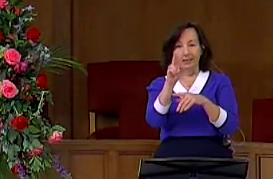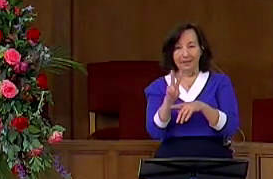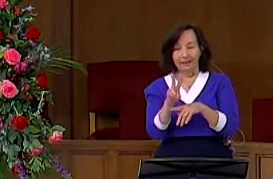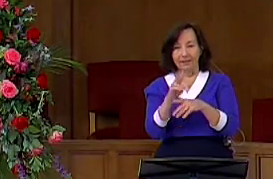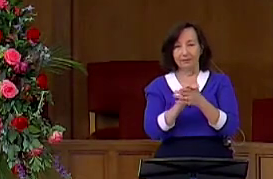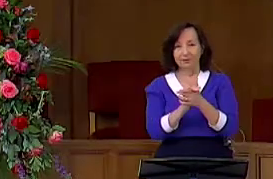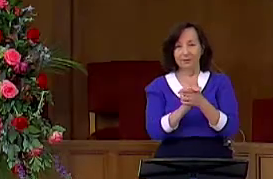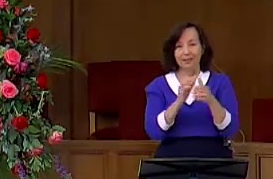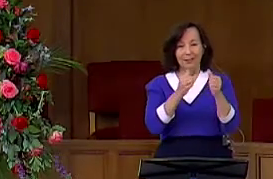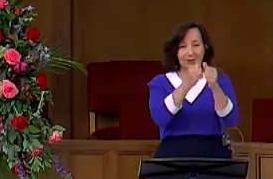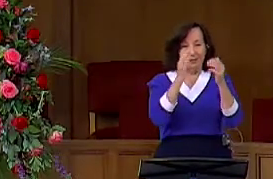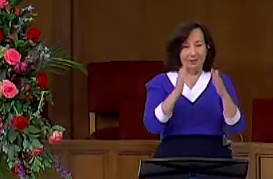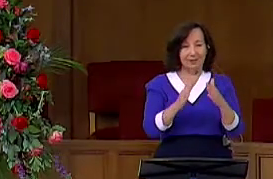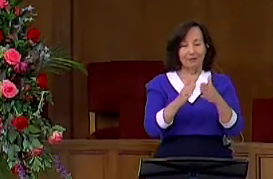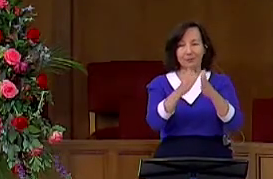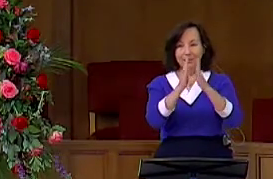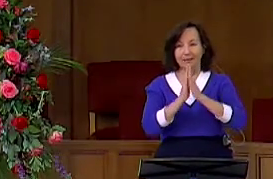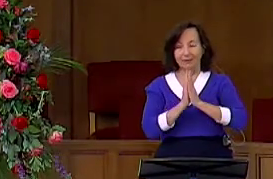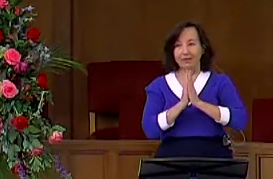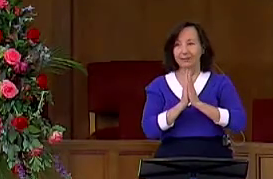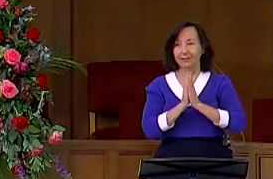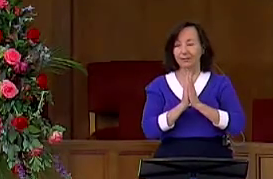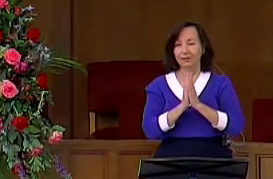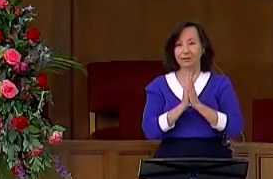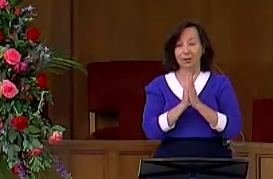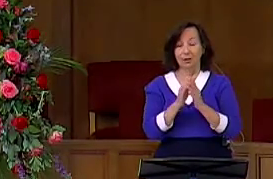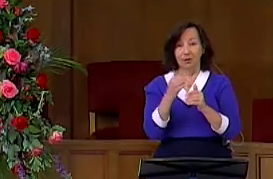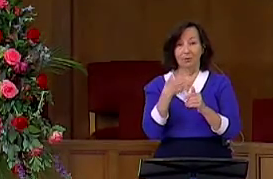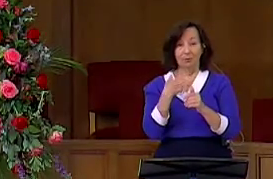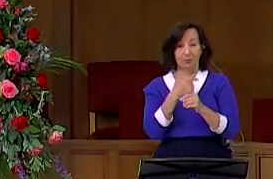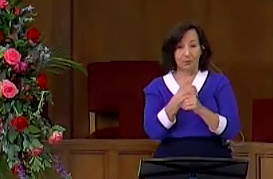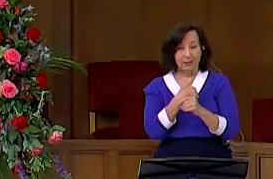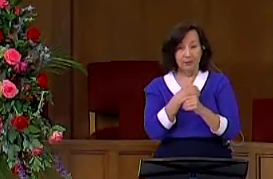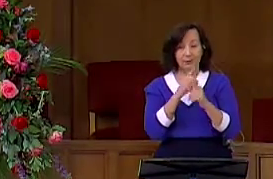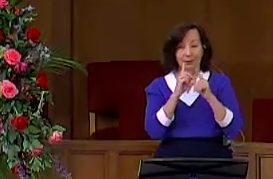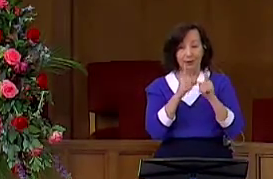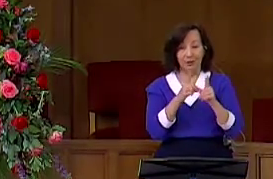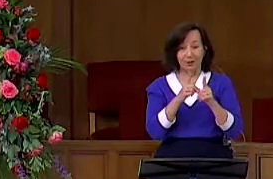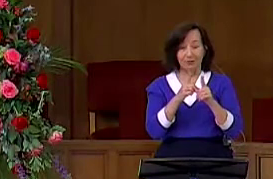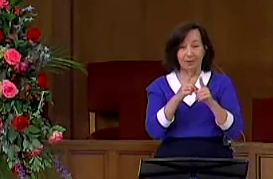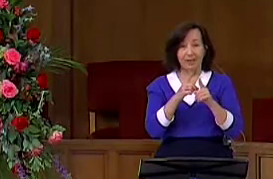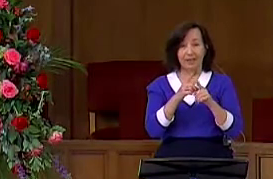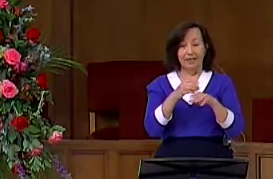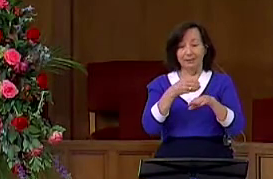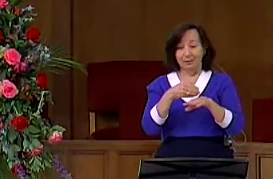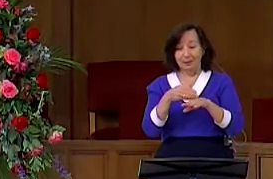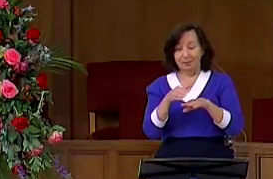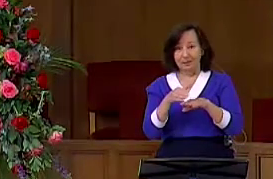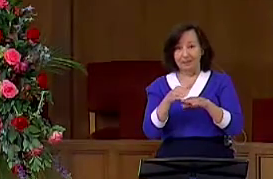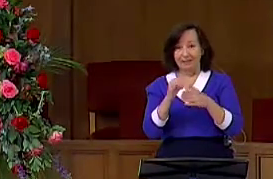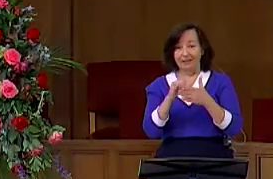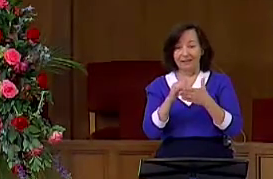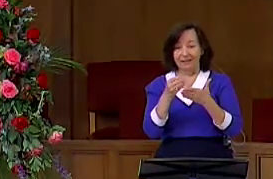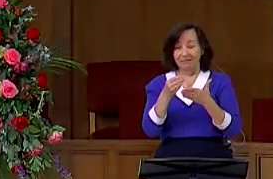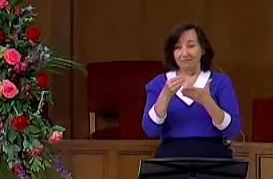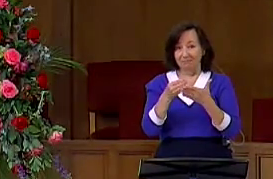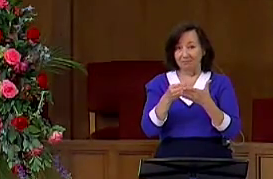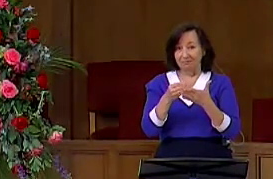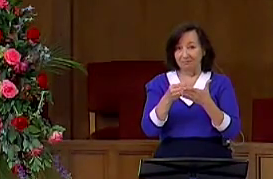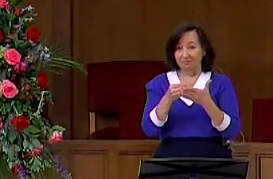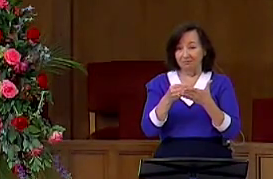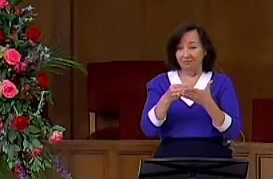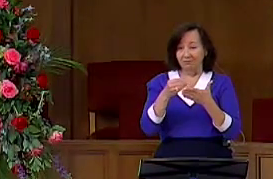the disciples ask, are we to go and spend that much and give it to them